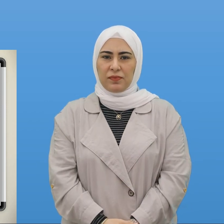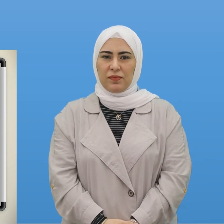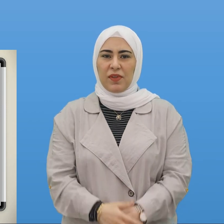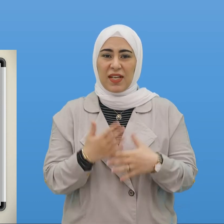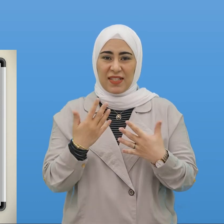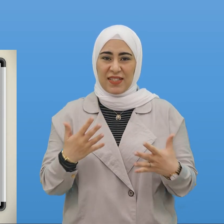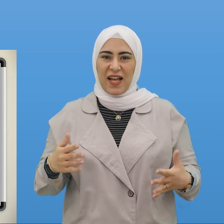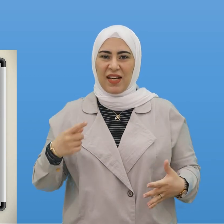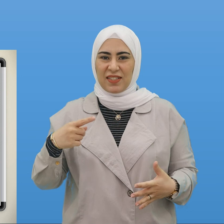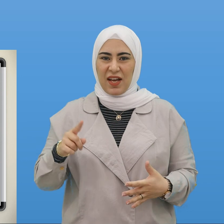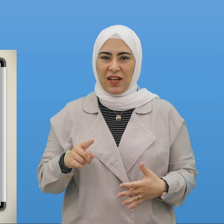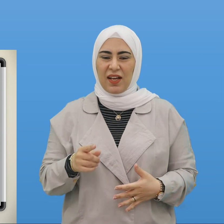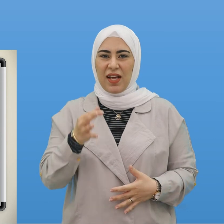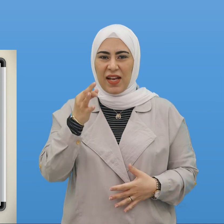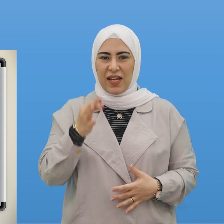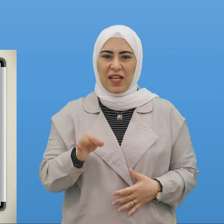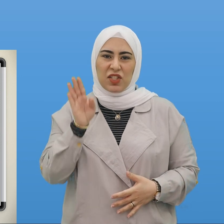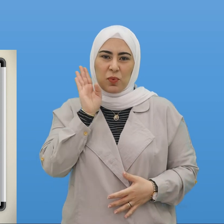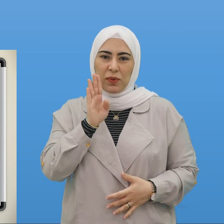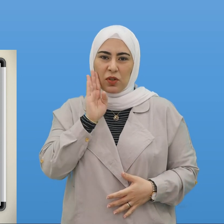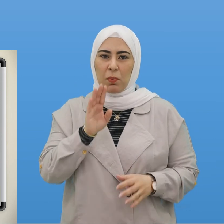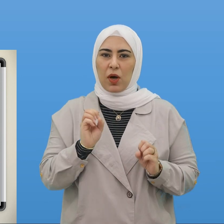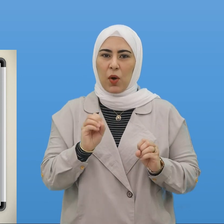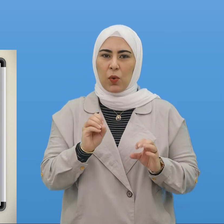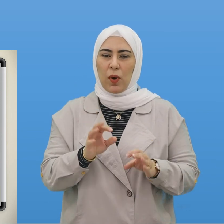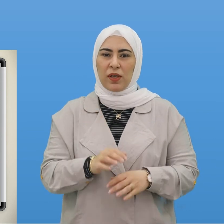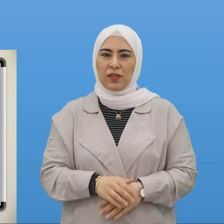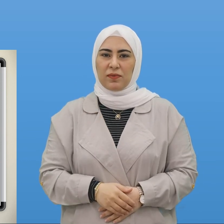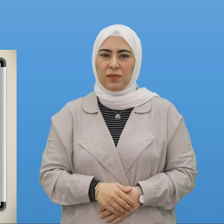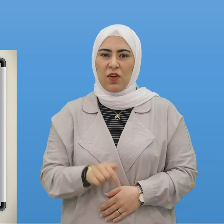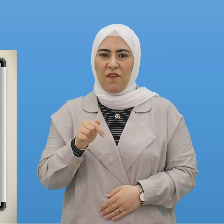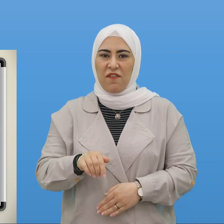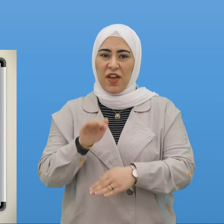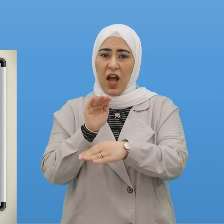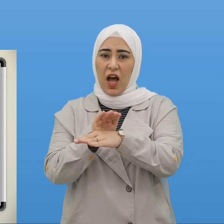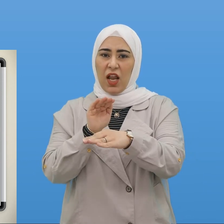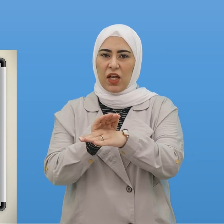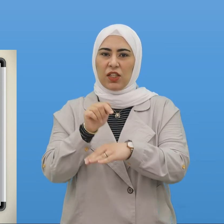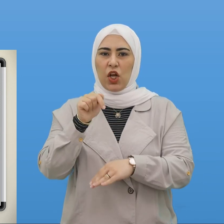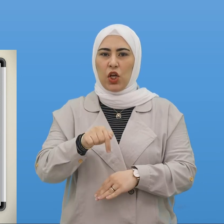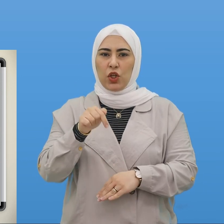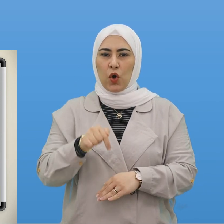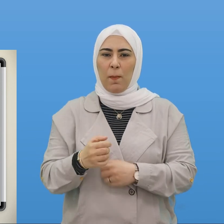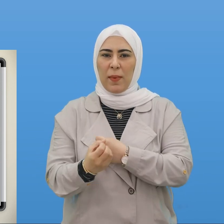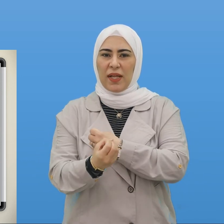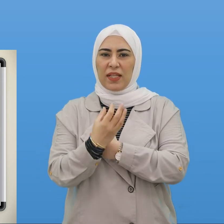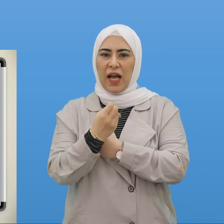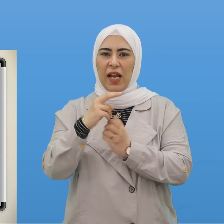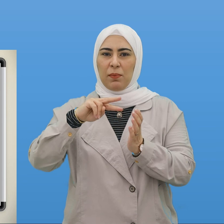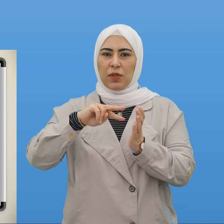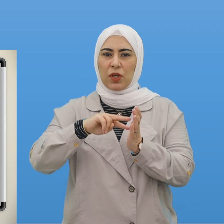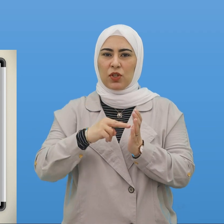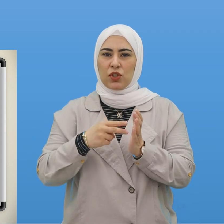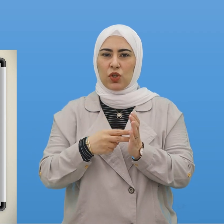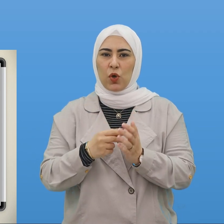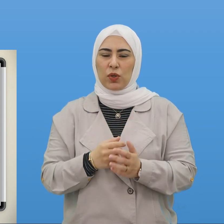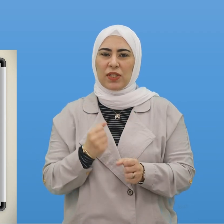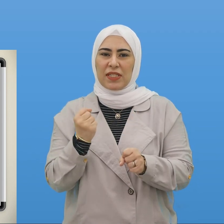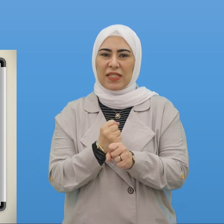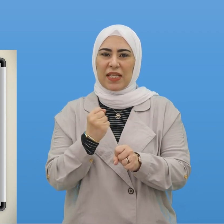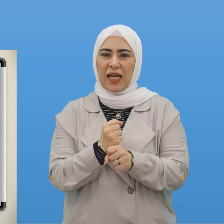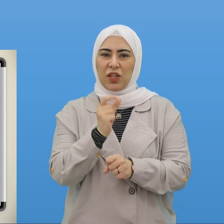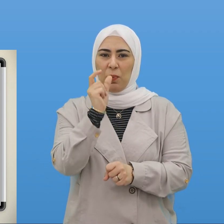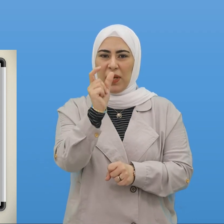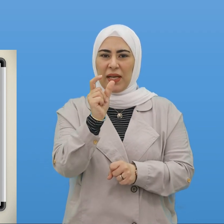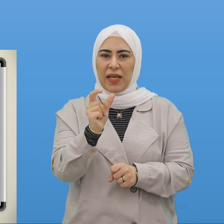was very easy. You should practice the summary more. In this episode, we learned how to use